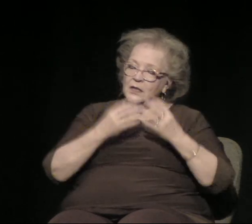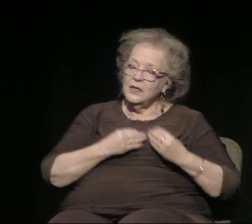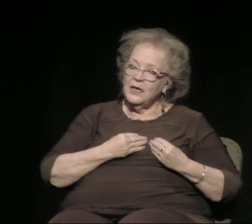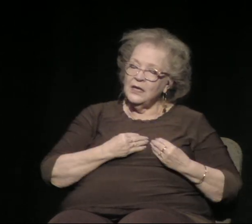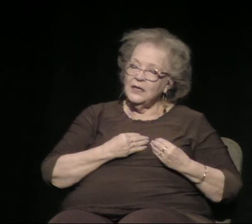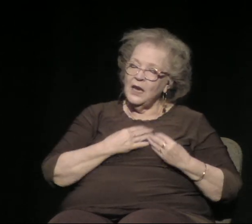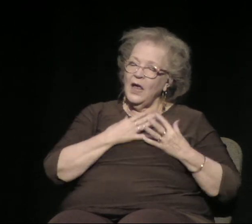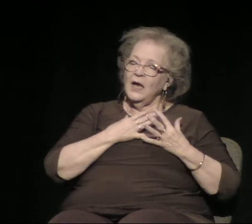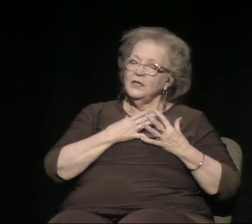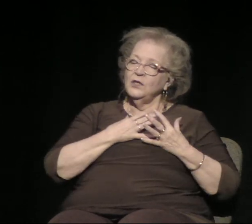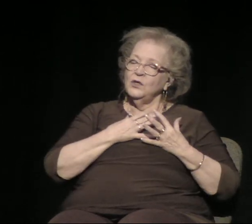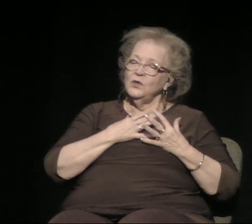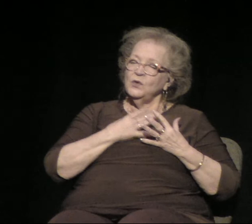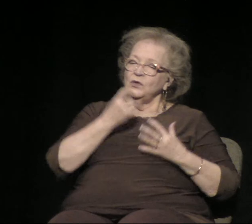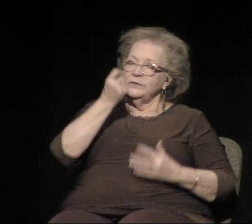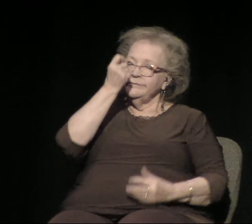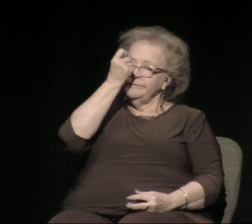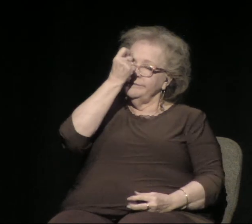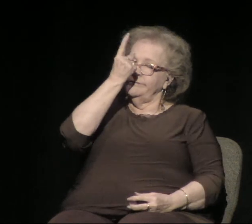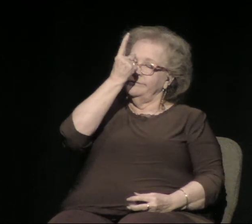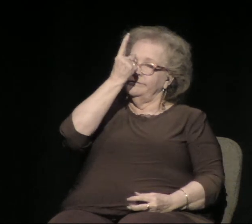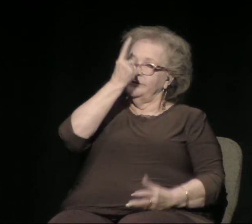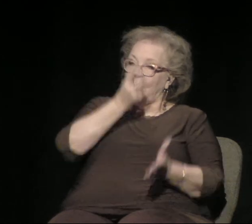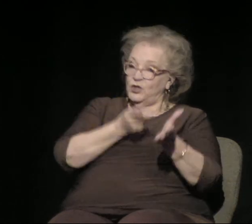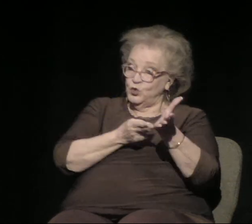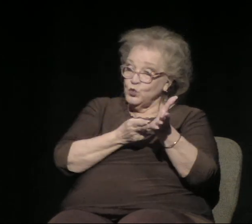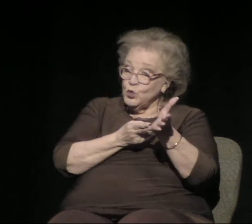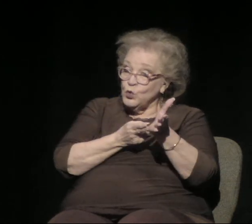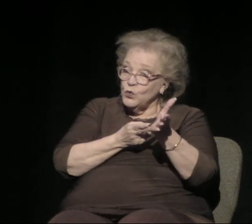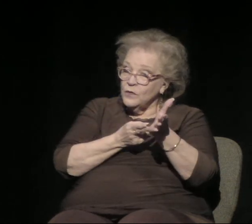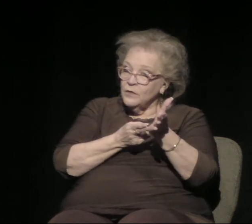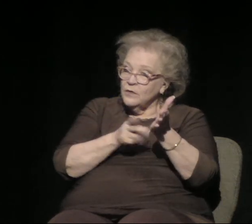with a truth in your life?